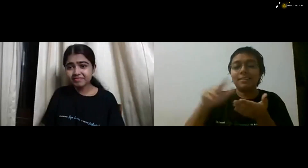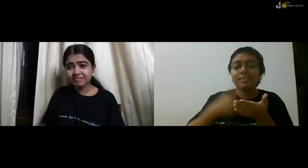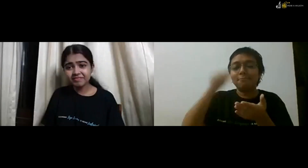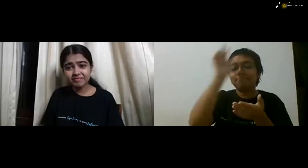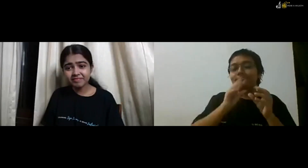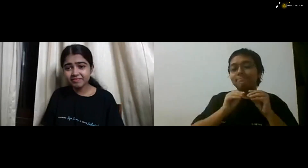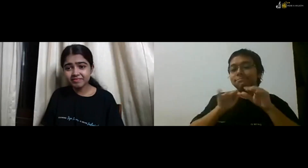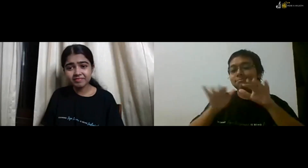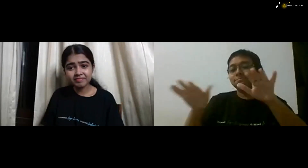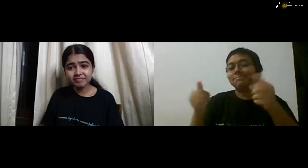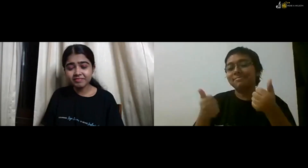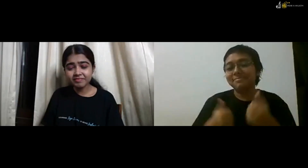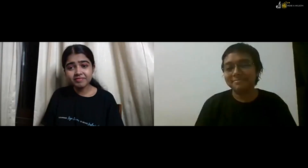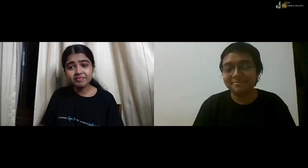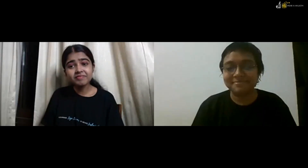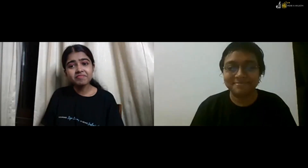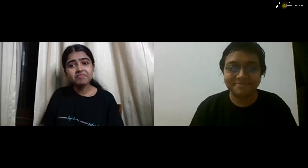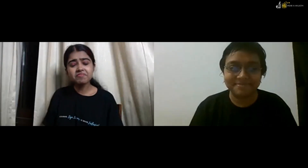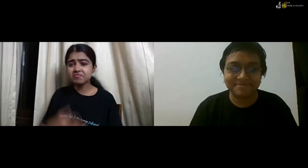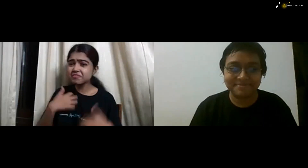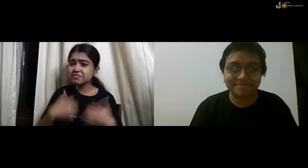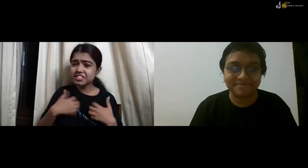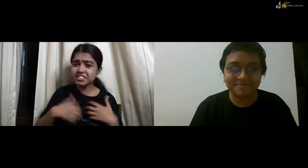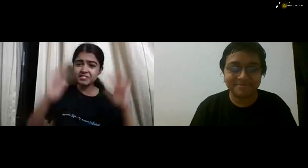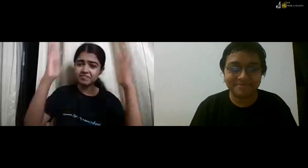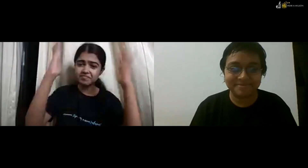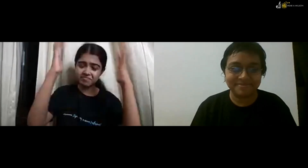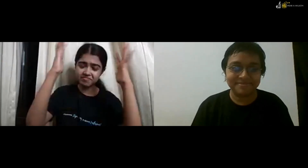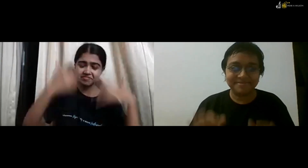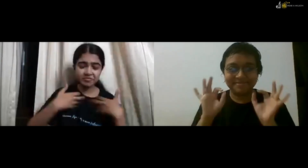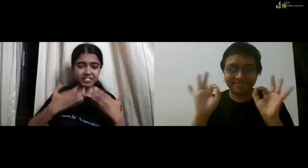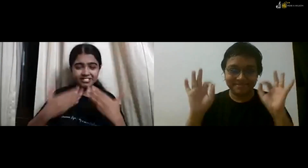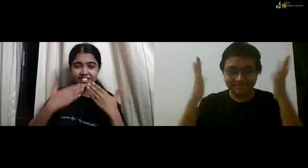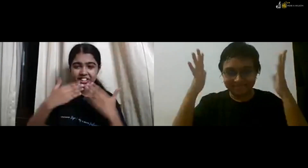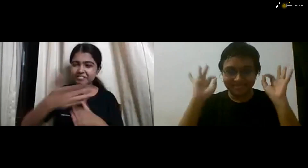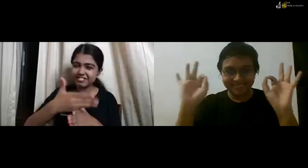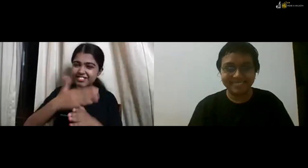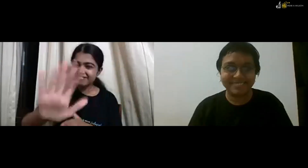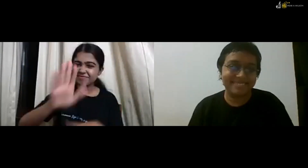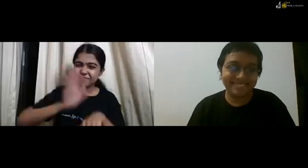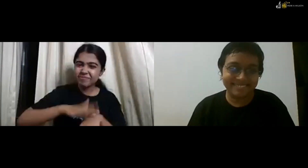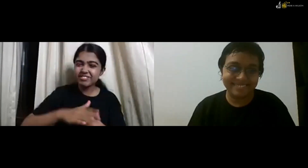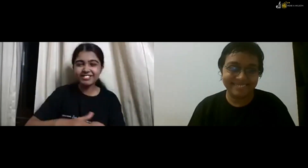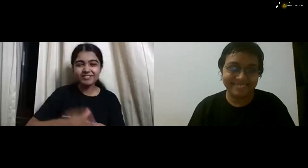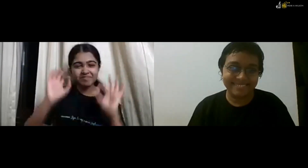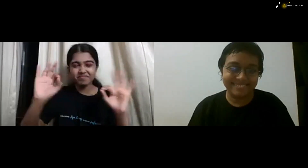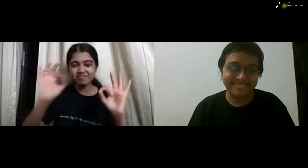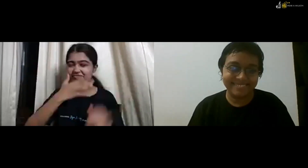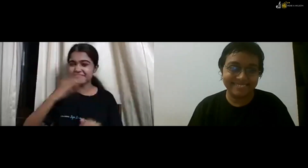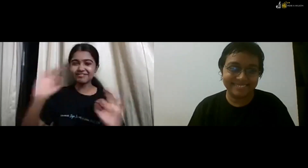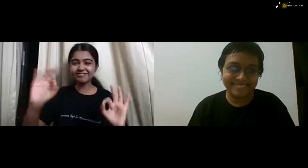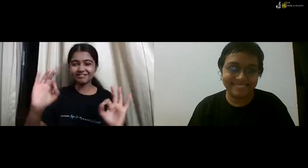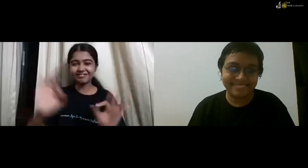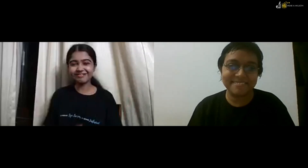awareness everywhere, and it's spread across, definitely. Oh, that's interesting. That's great. Thank you. Thank you for sharing your